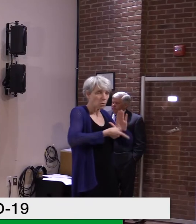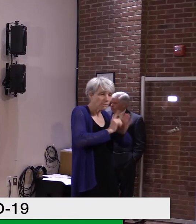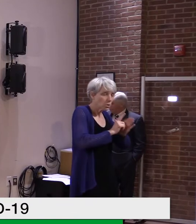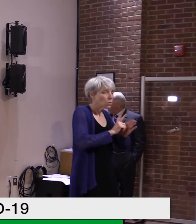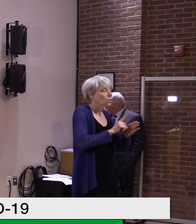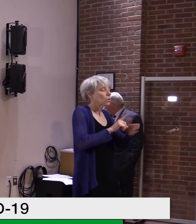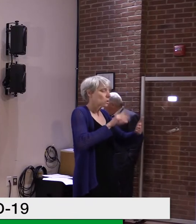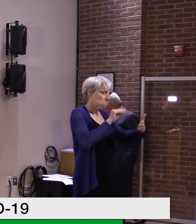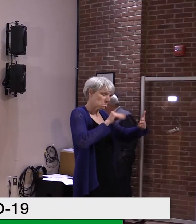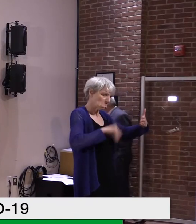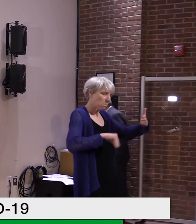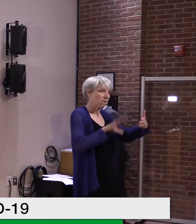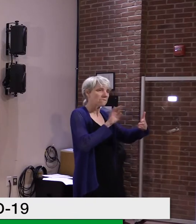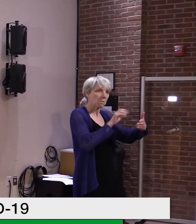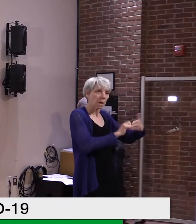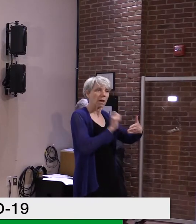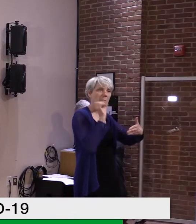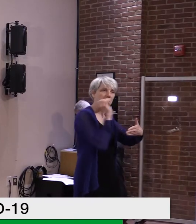plans,